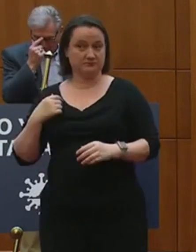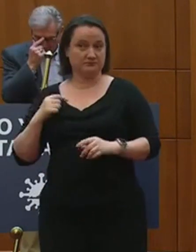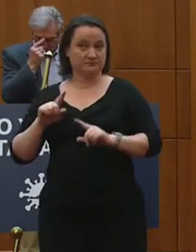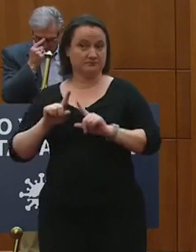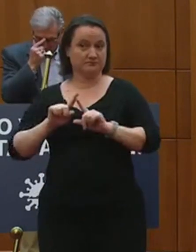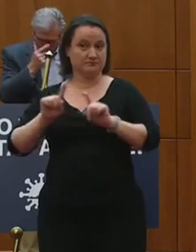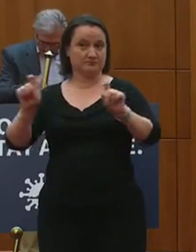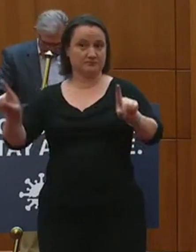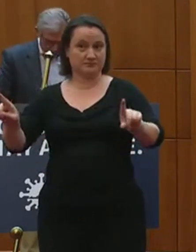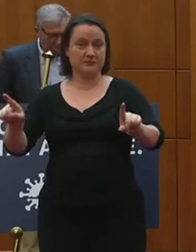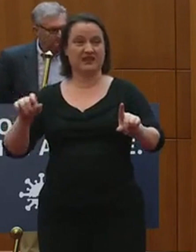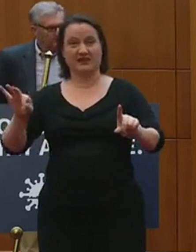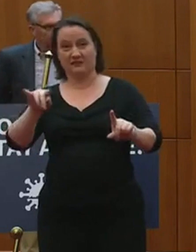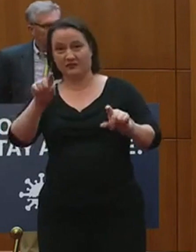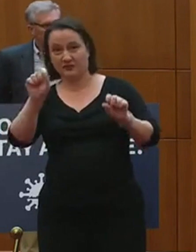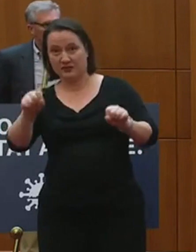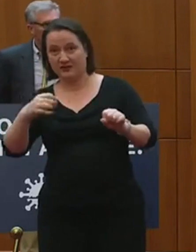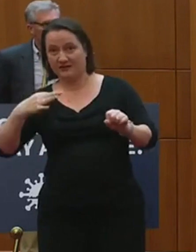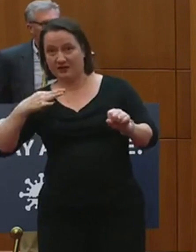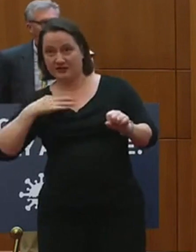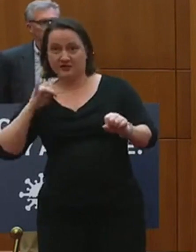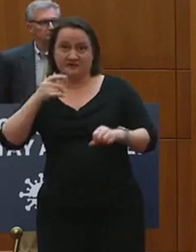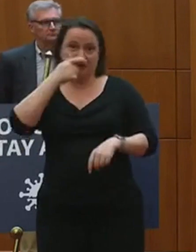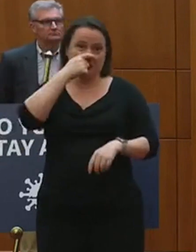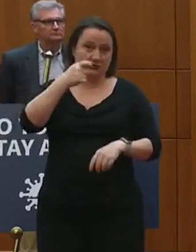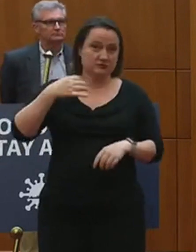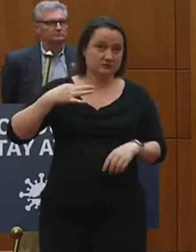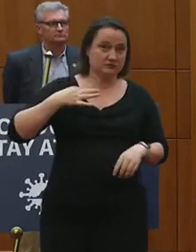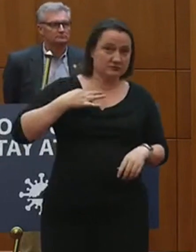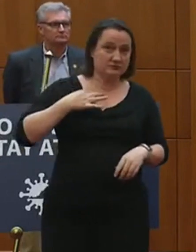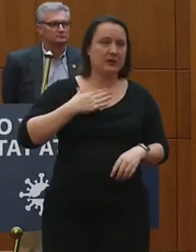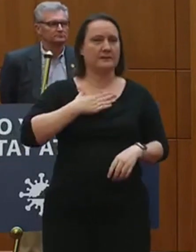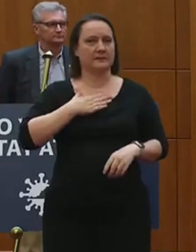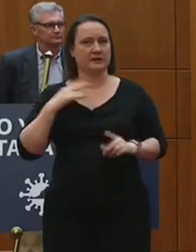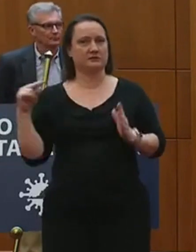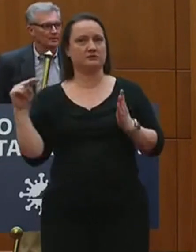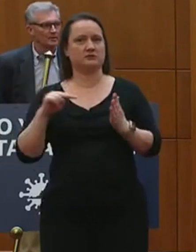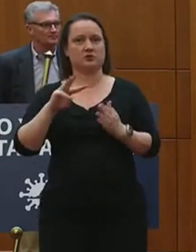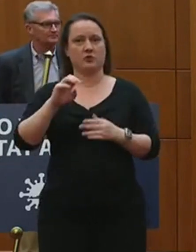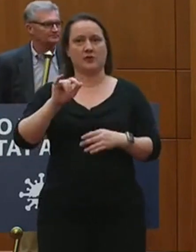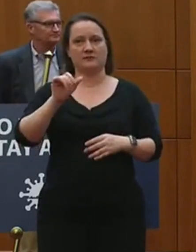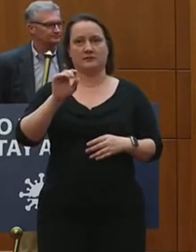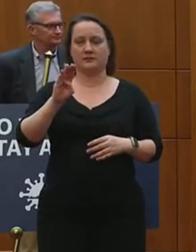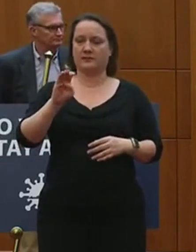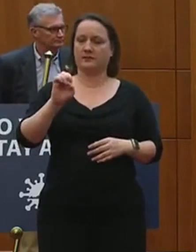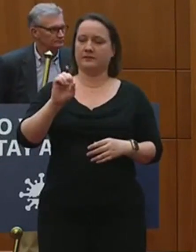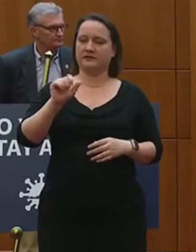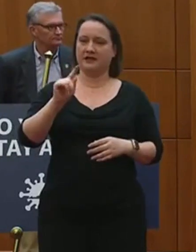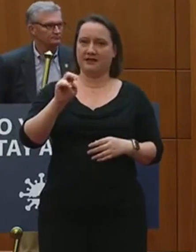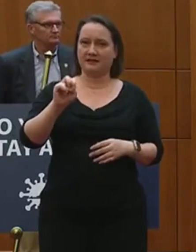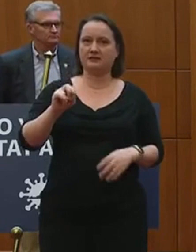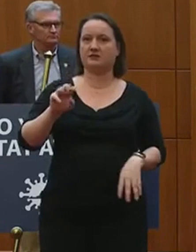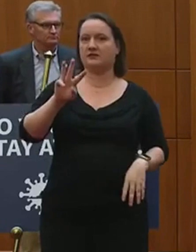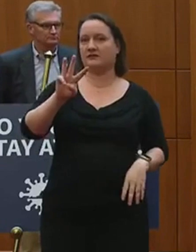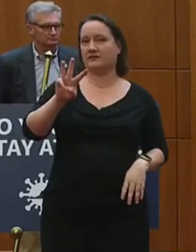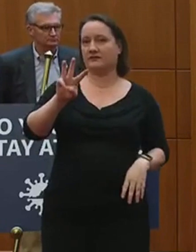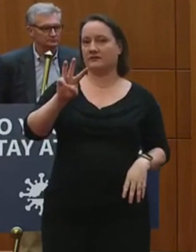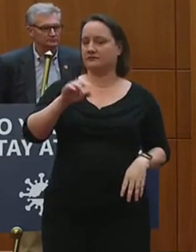are able to volunteer and that are interested in volunteering, to please go to the website. It's